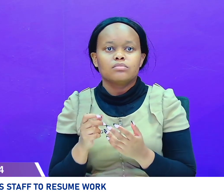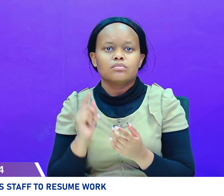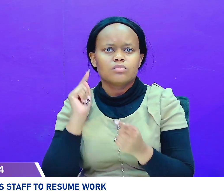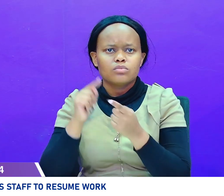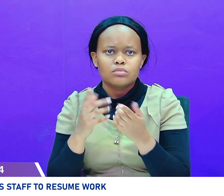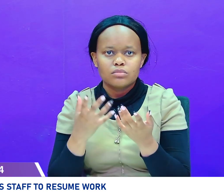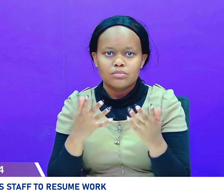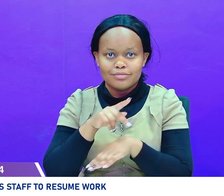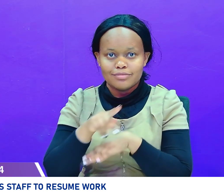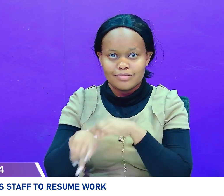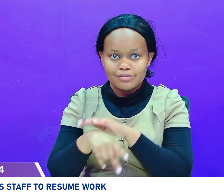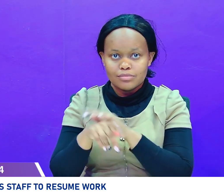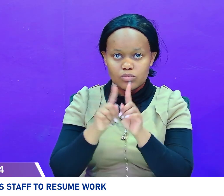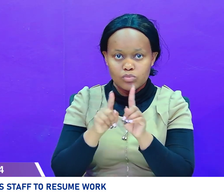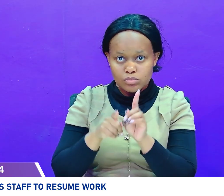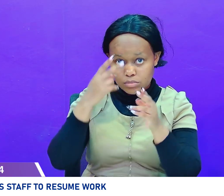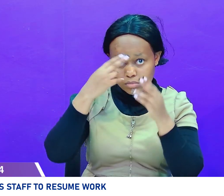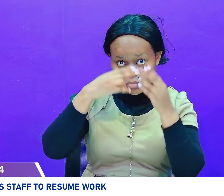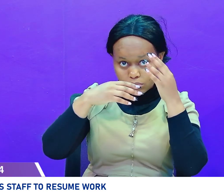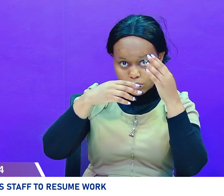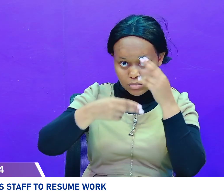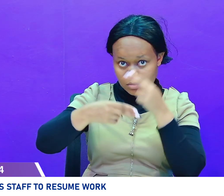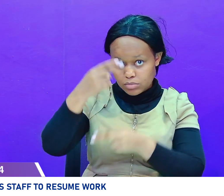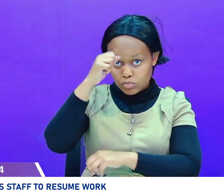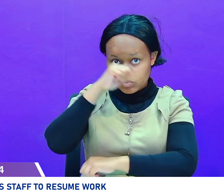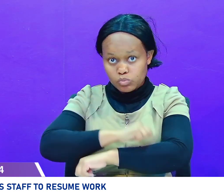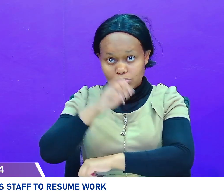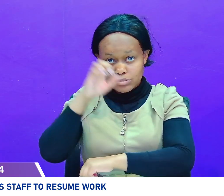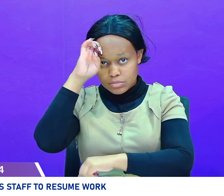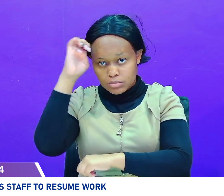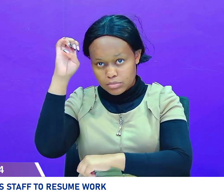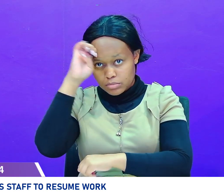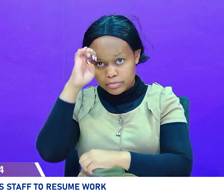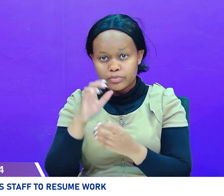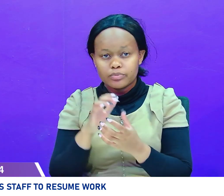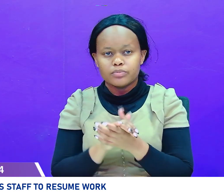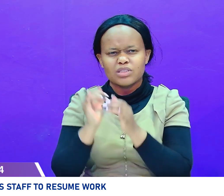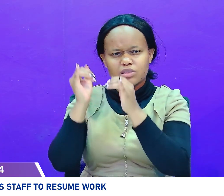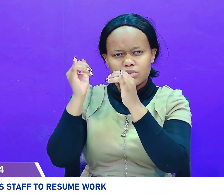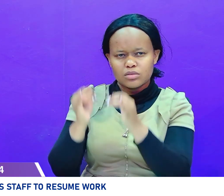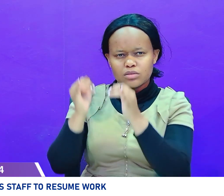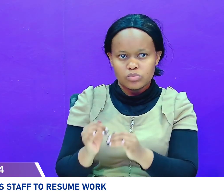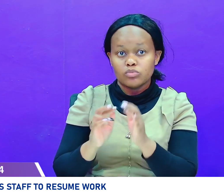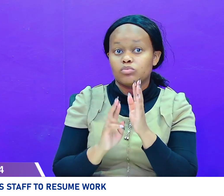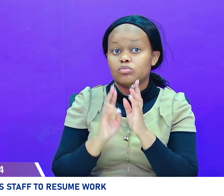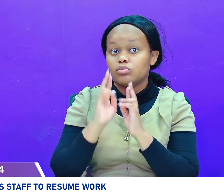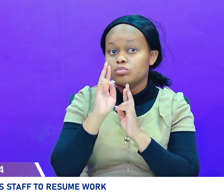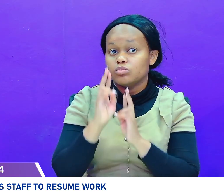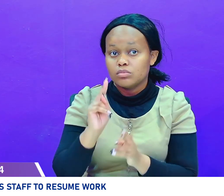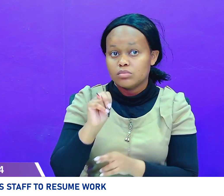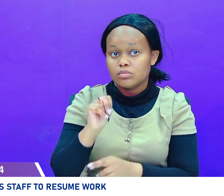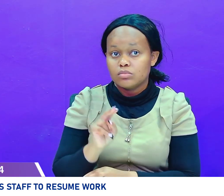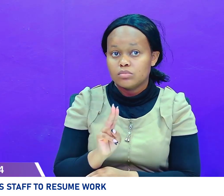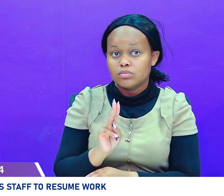will need to recruit at least 44 million teachers by 2030 to achieve universal primary and